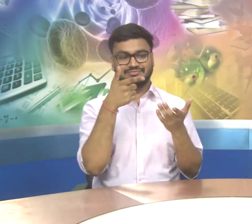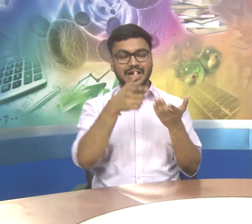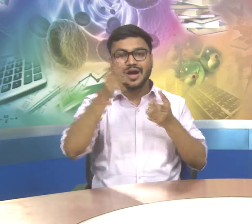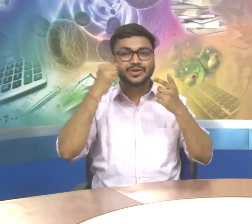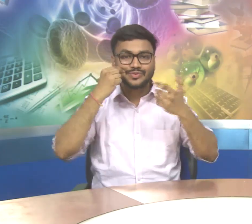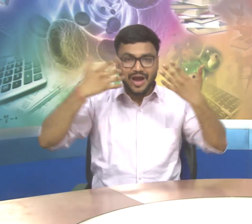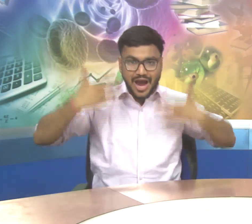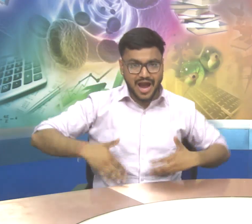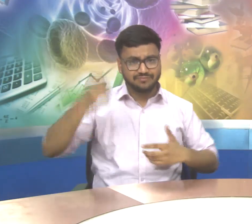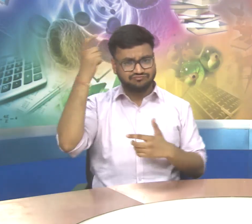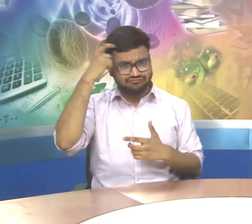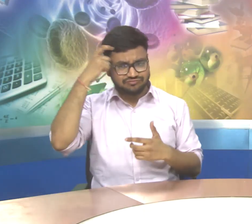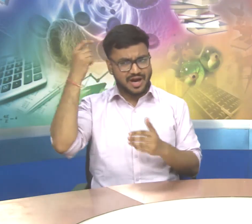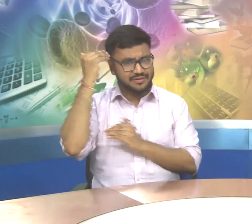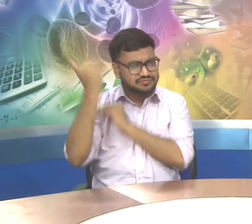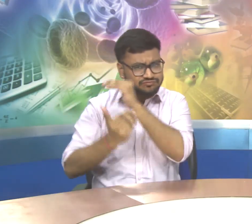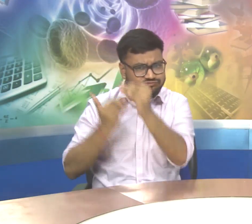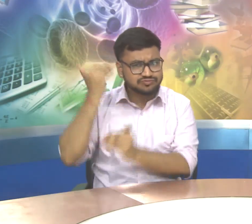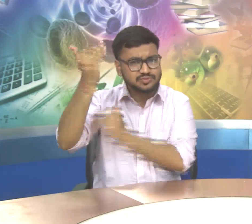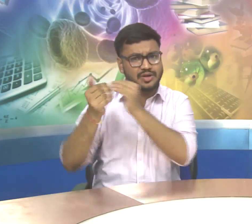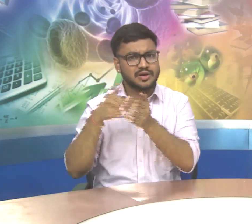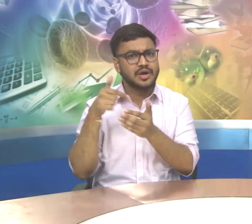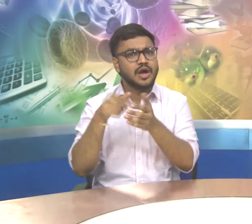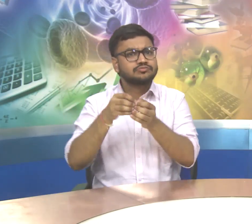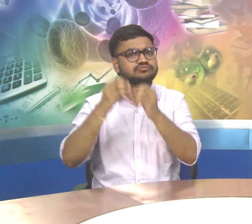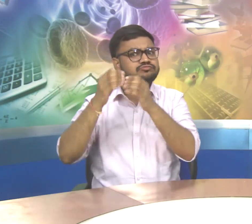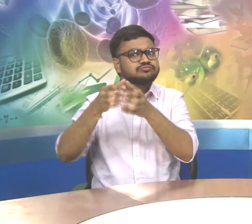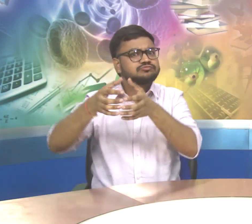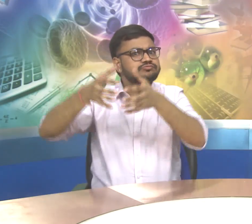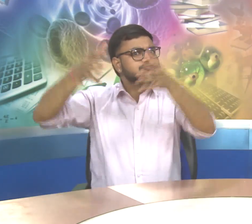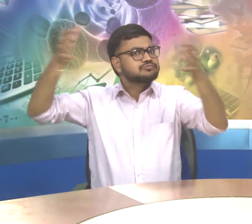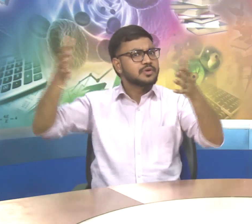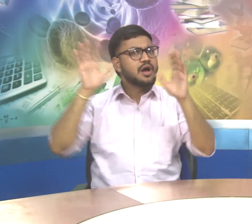Today we will learn about human beings and their development.